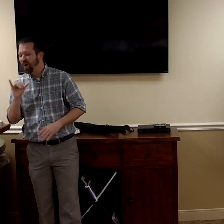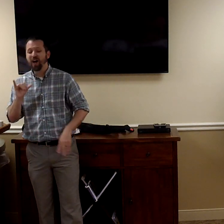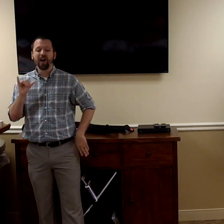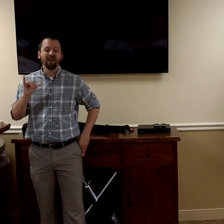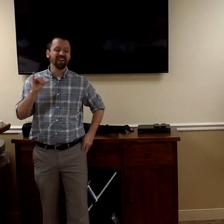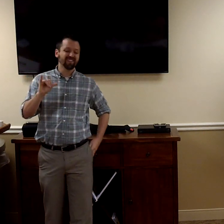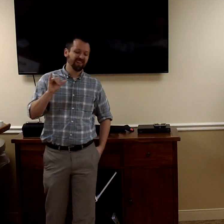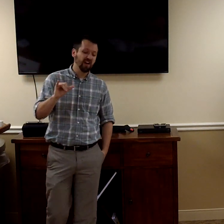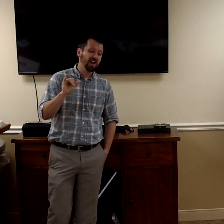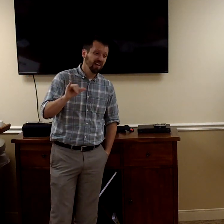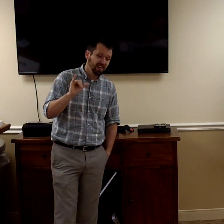I see.